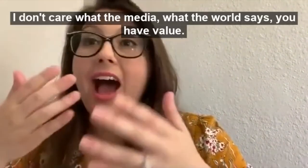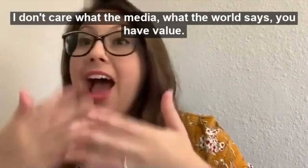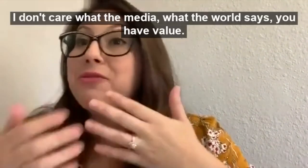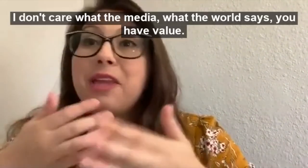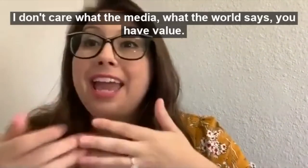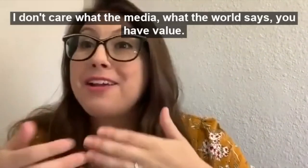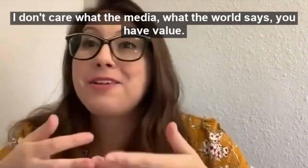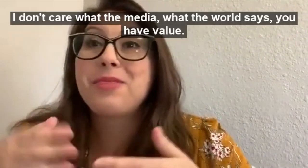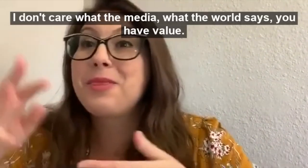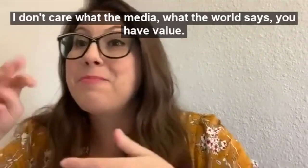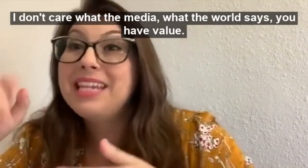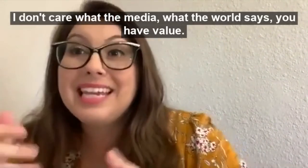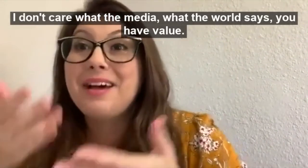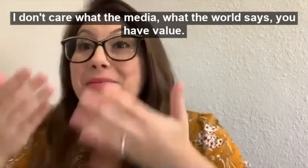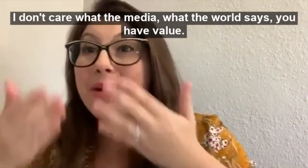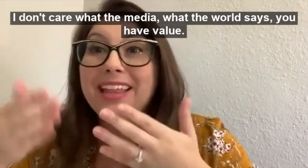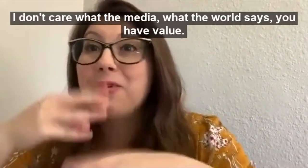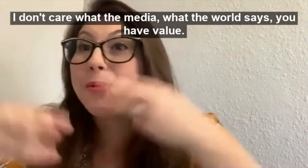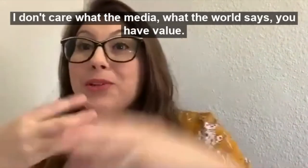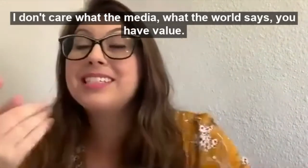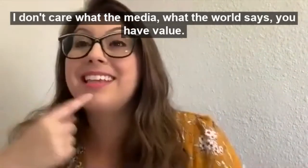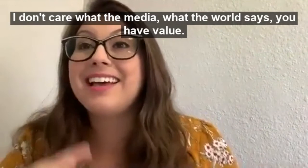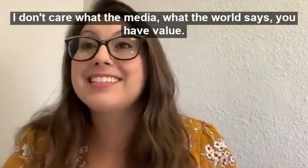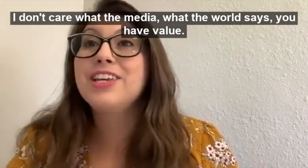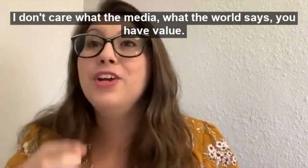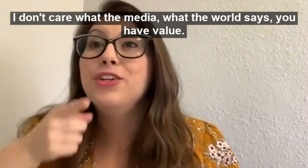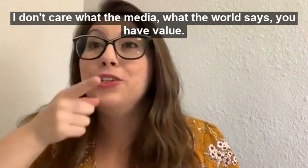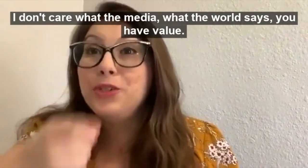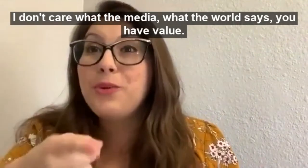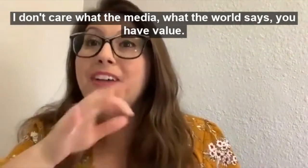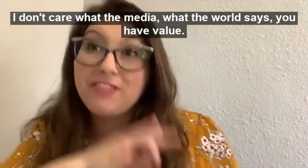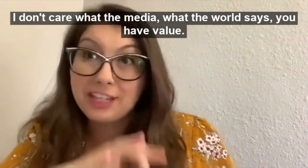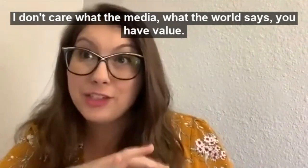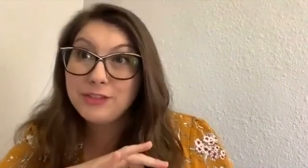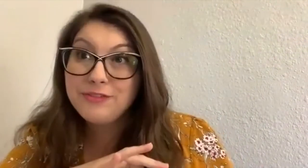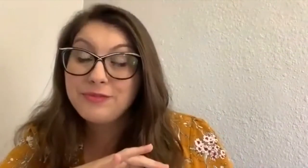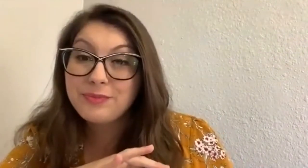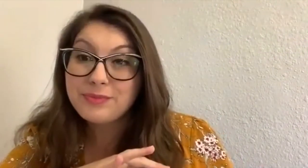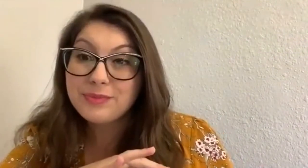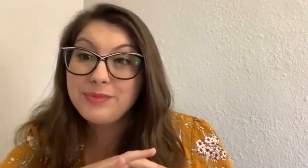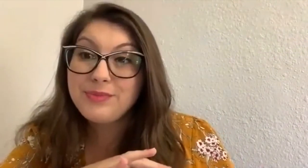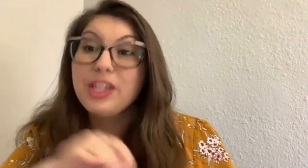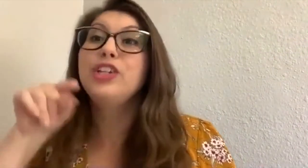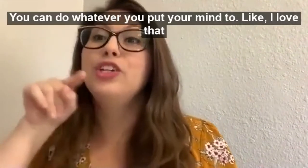I don't care what the media, what the world says, you have value.